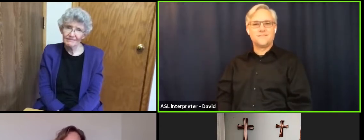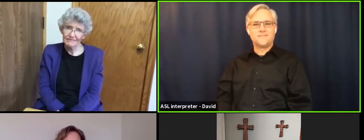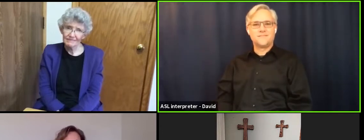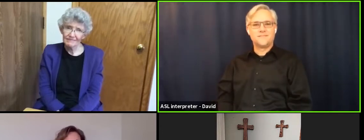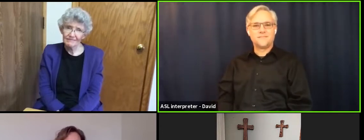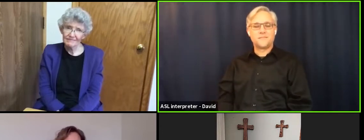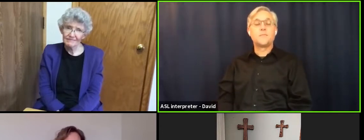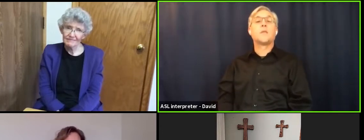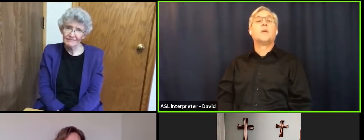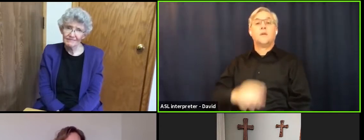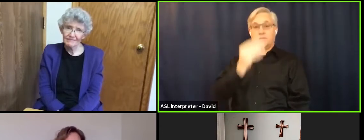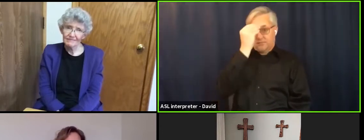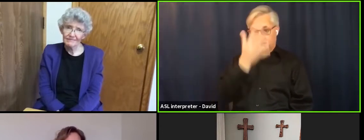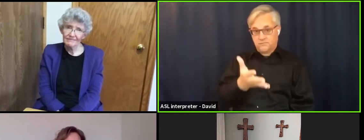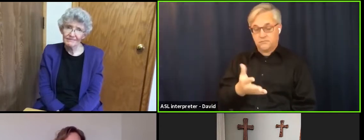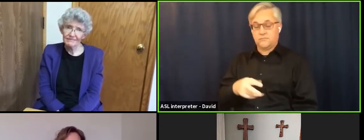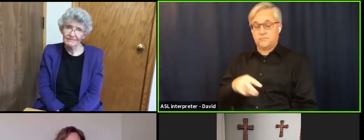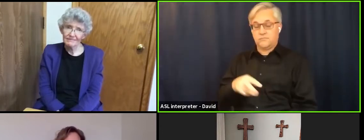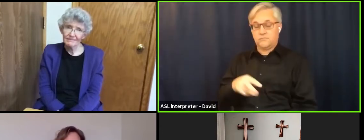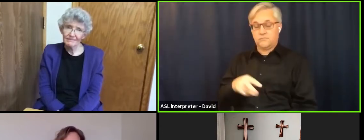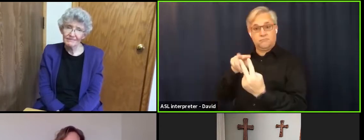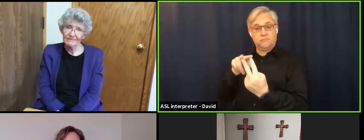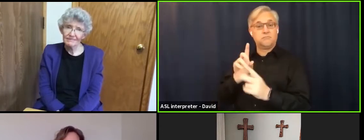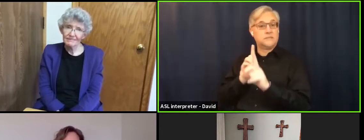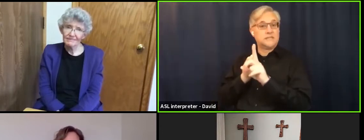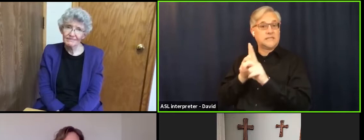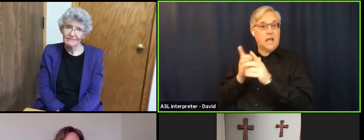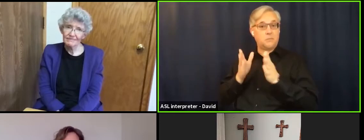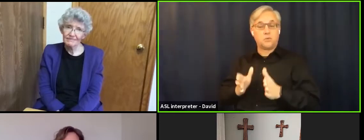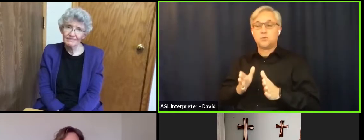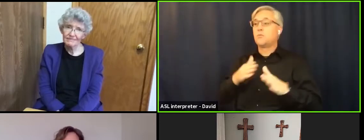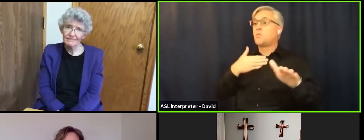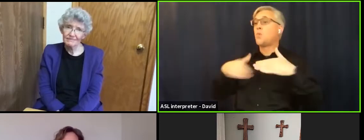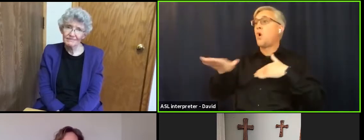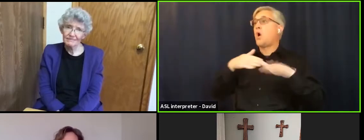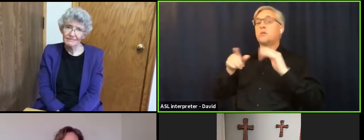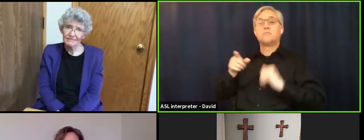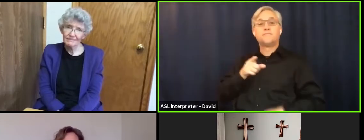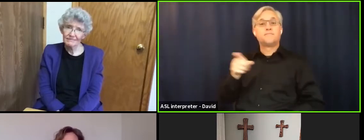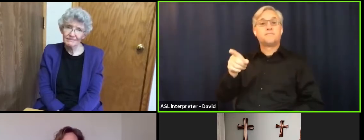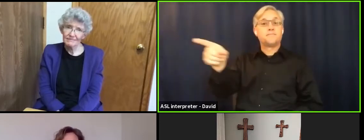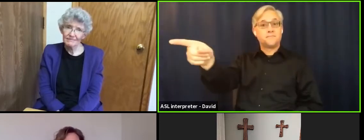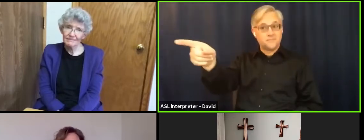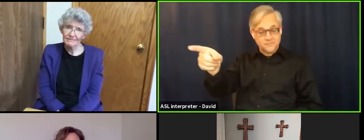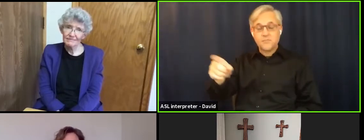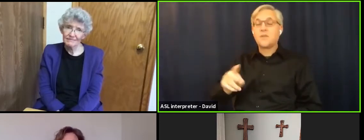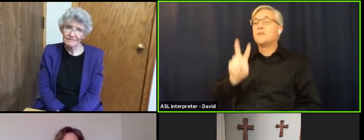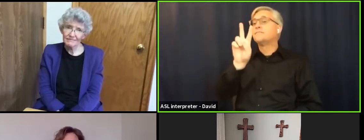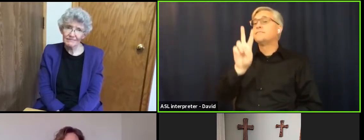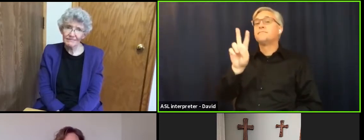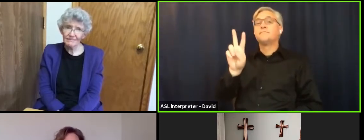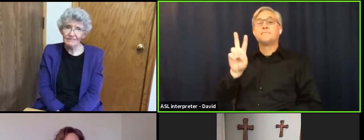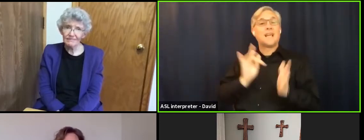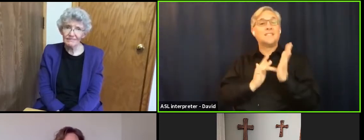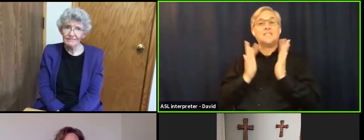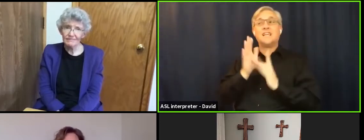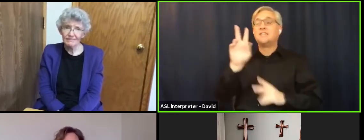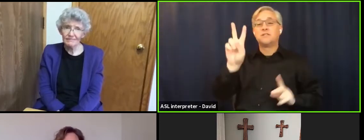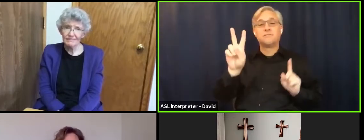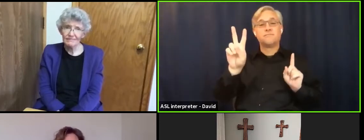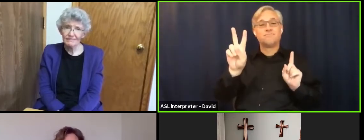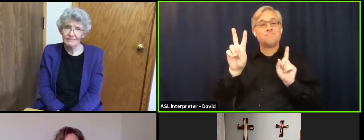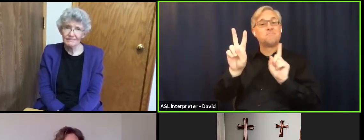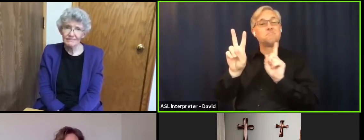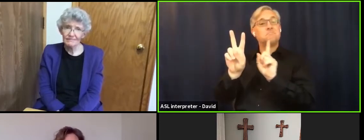And these two disciples, as they're walking to Emmaus, Jesus joins them, and they are unable to